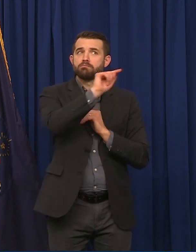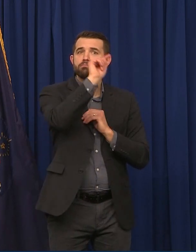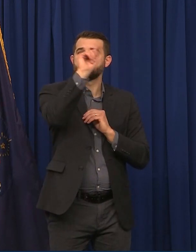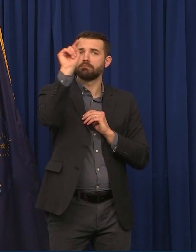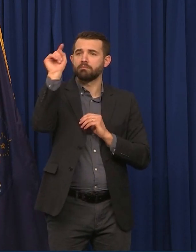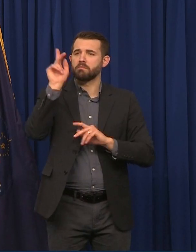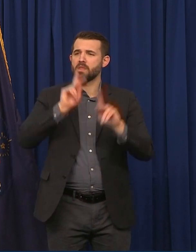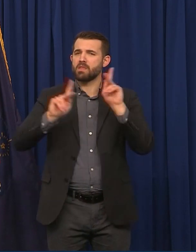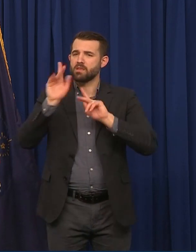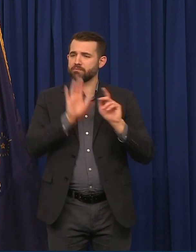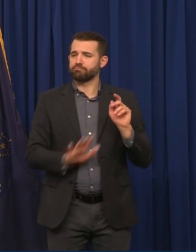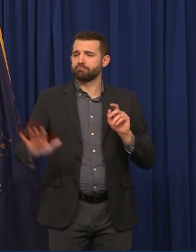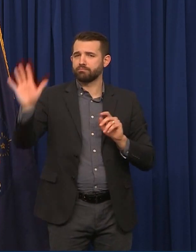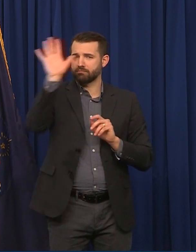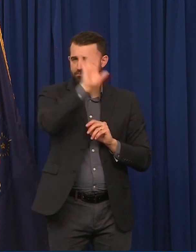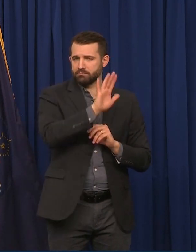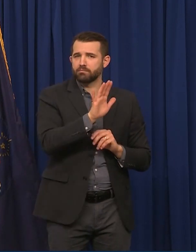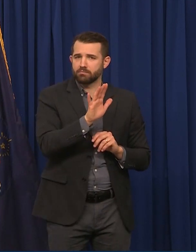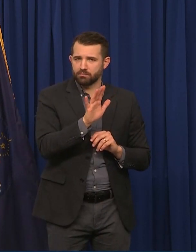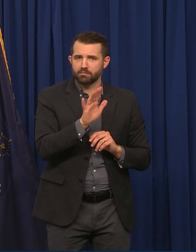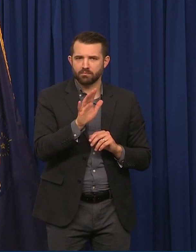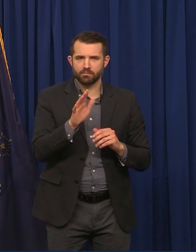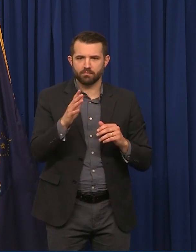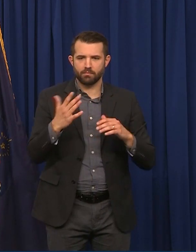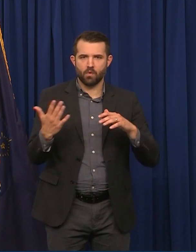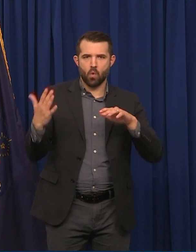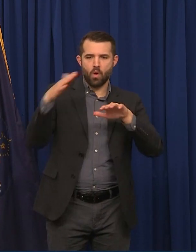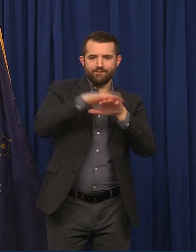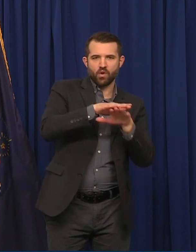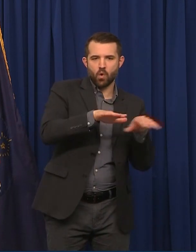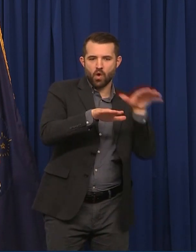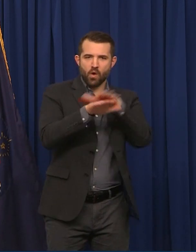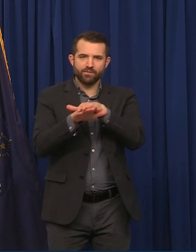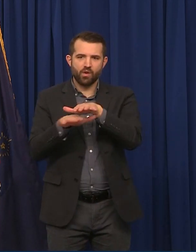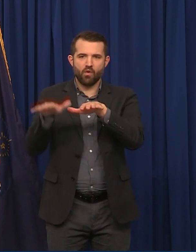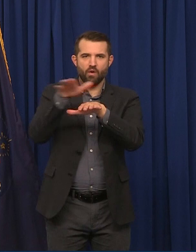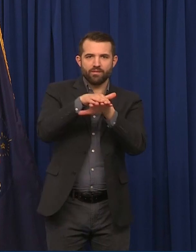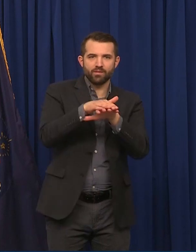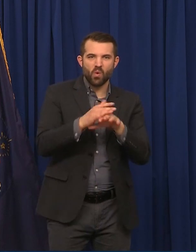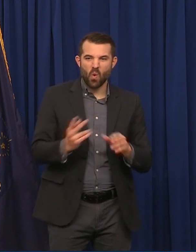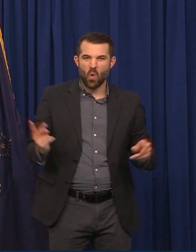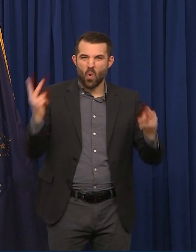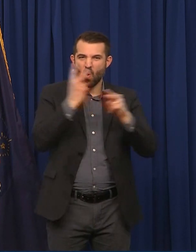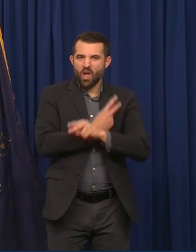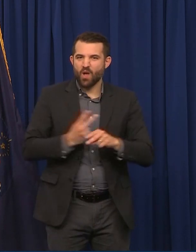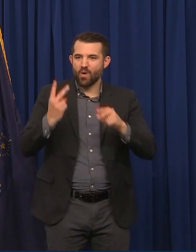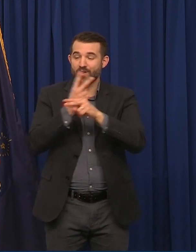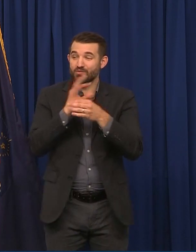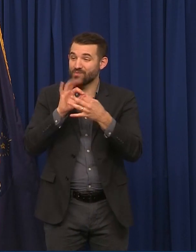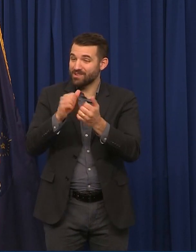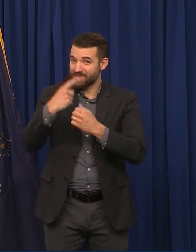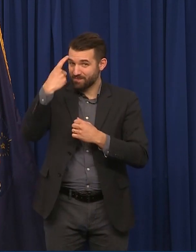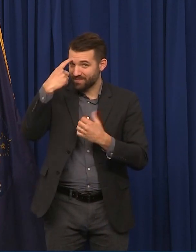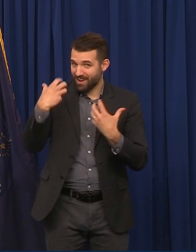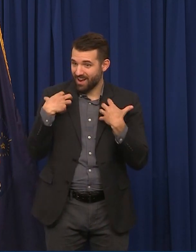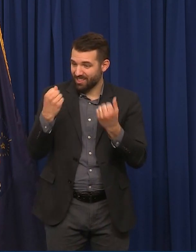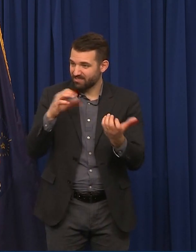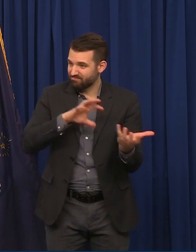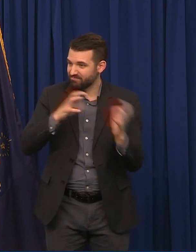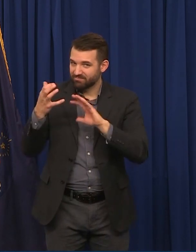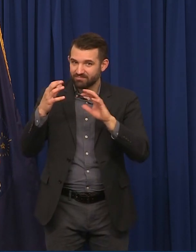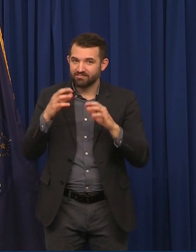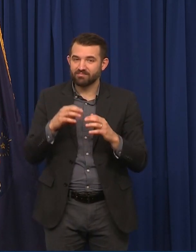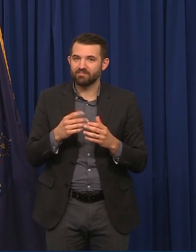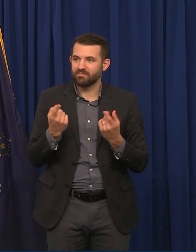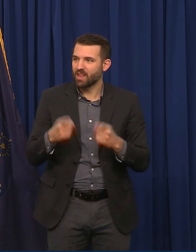could be sort of compounding by creating a mental health crisis, and I'm curious if the state is starting